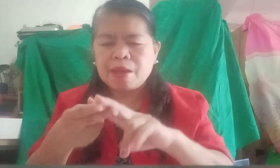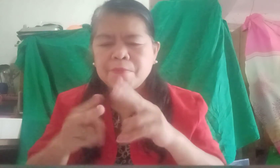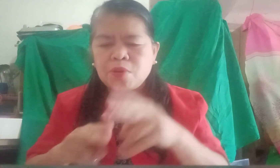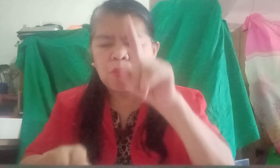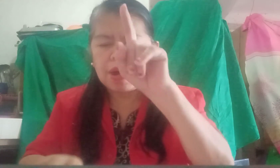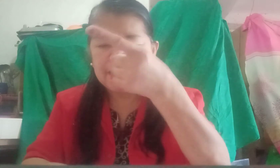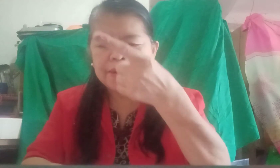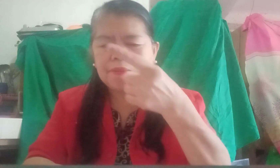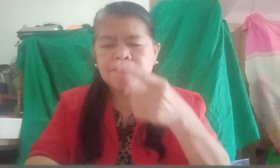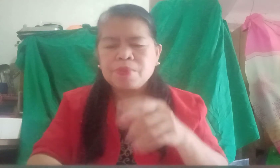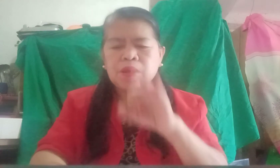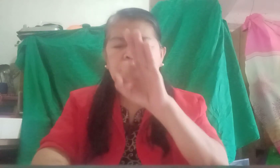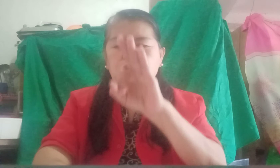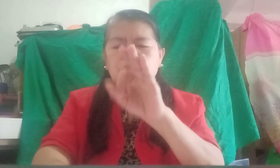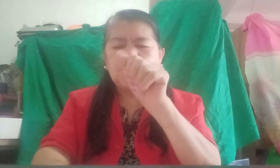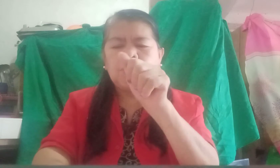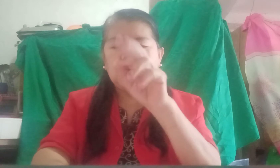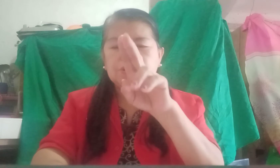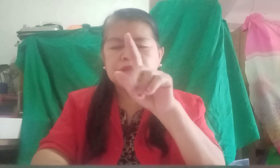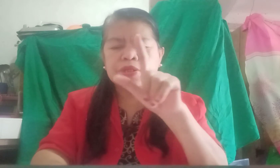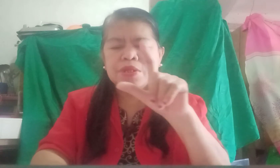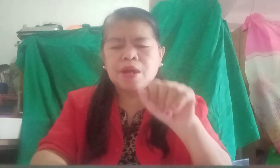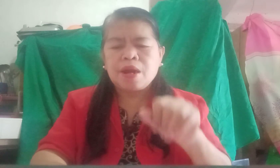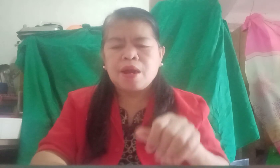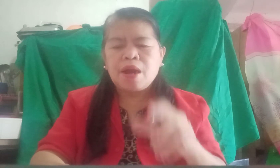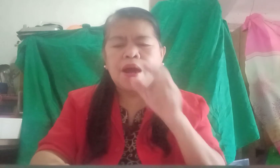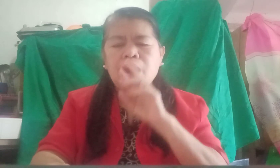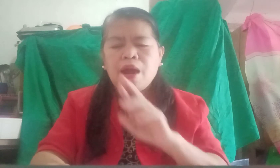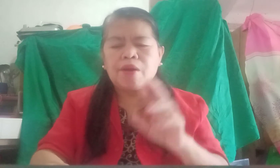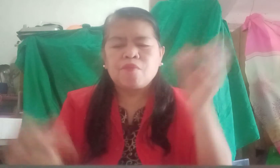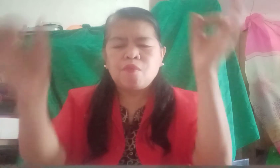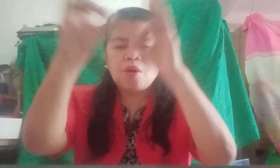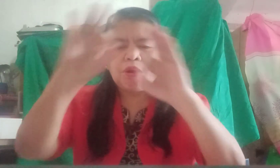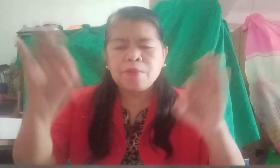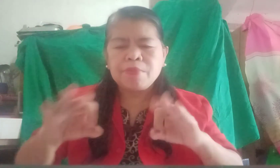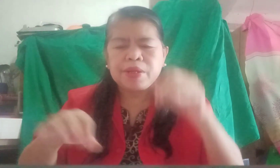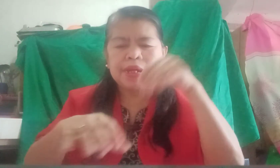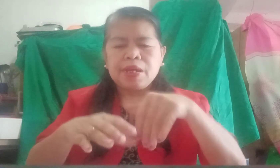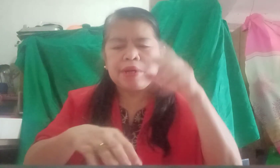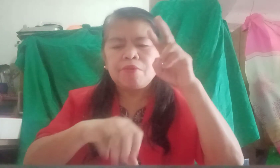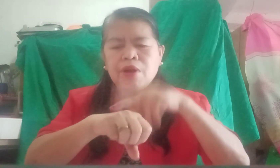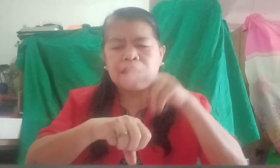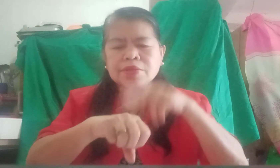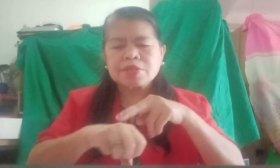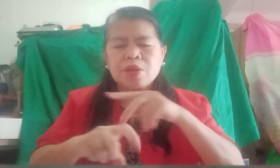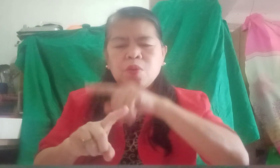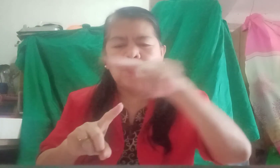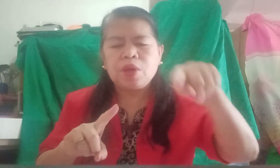Number 1, faults are formed in rocks